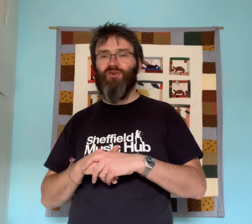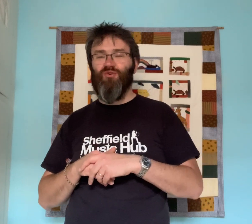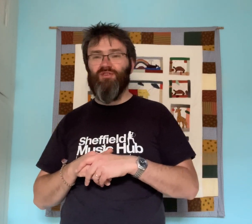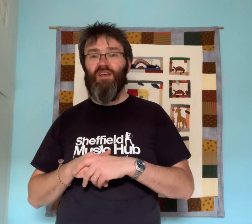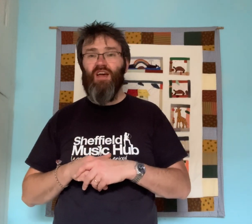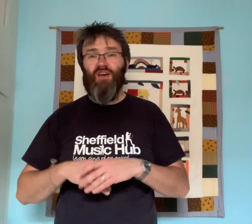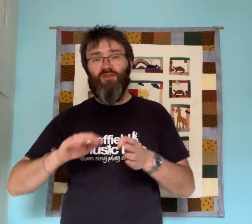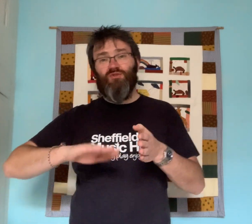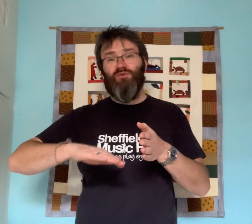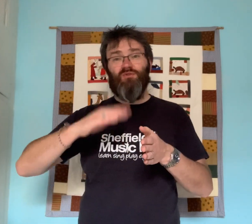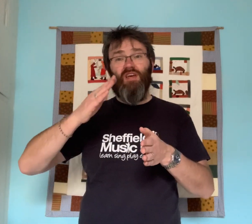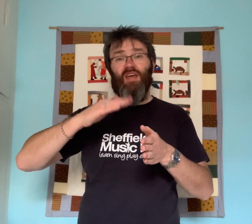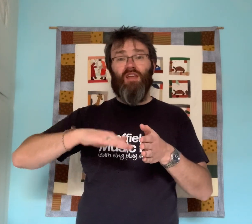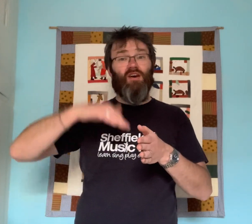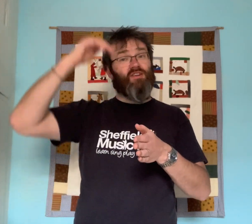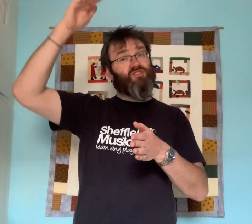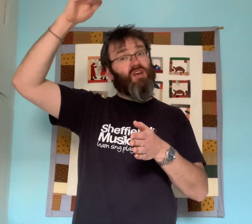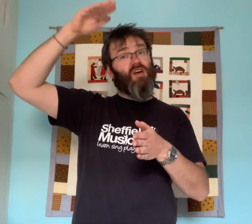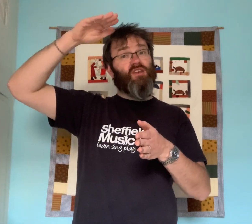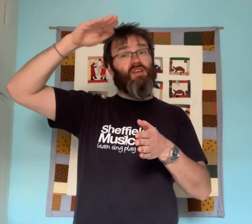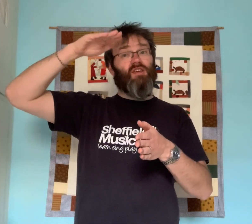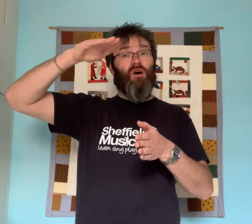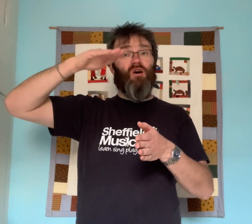chorus. To take a journey of